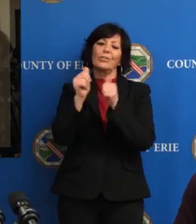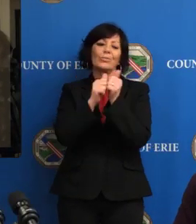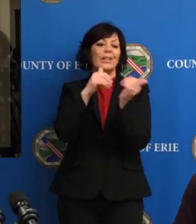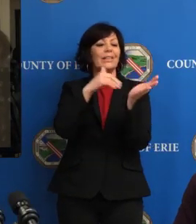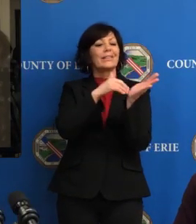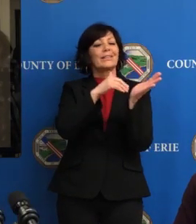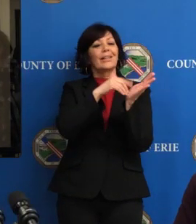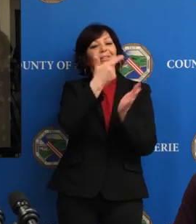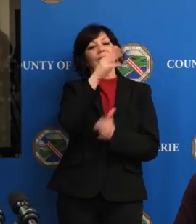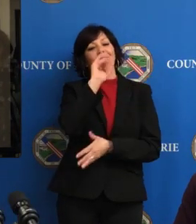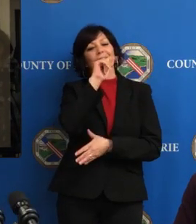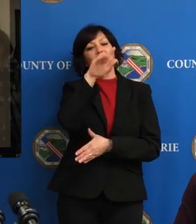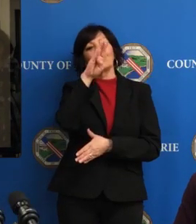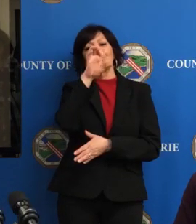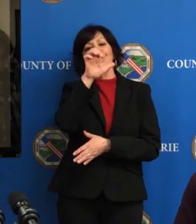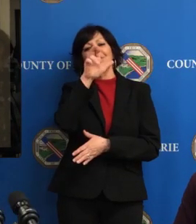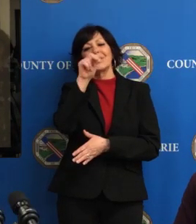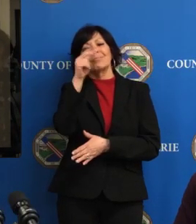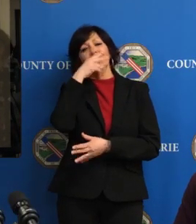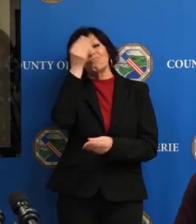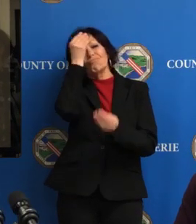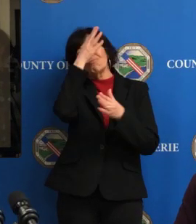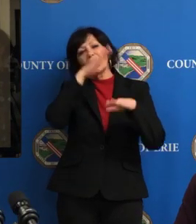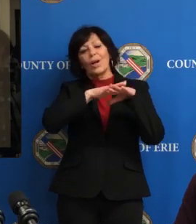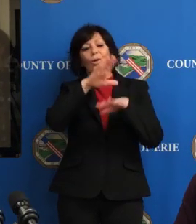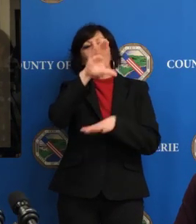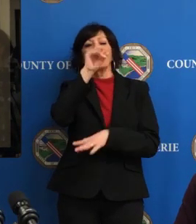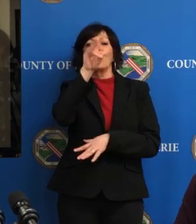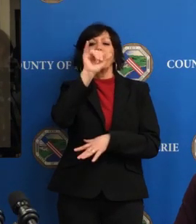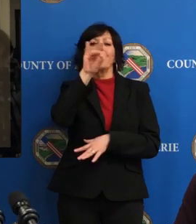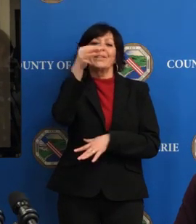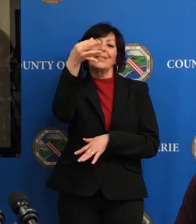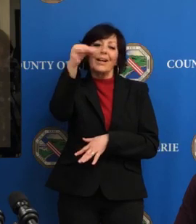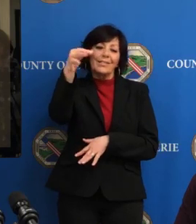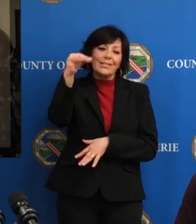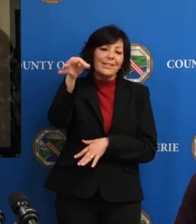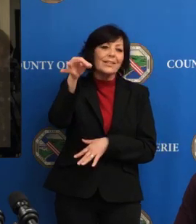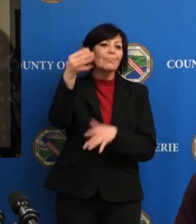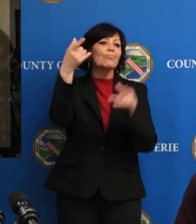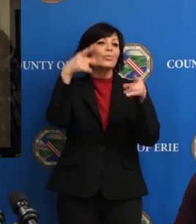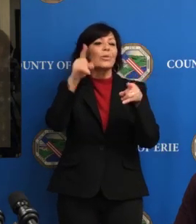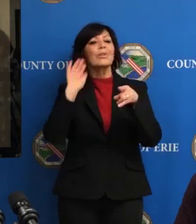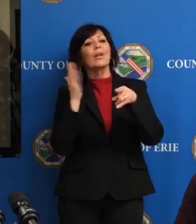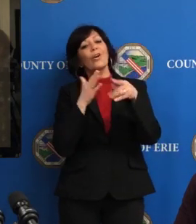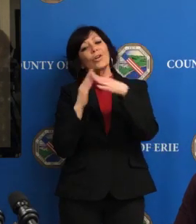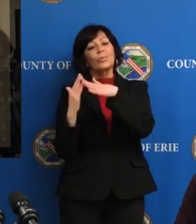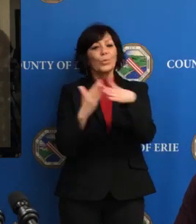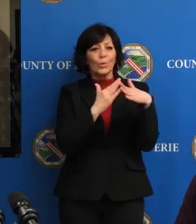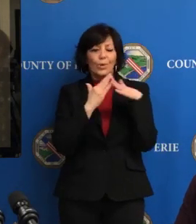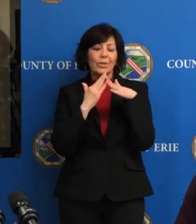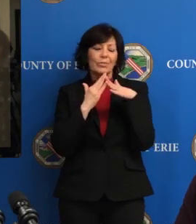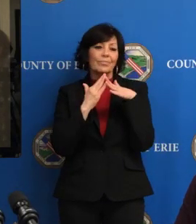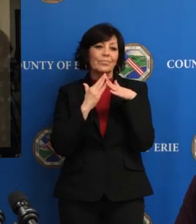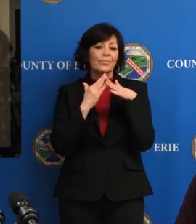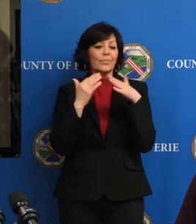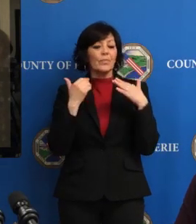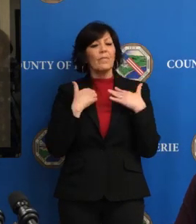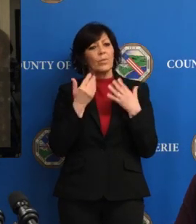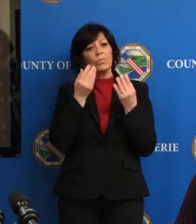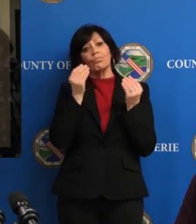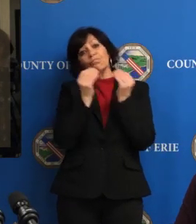as we give an update on COVID-19 and the coronavirus in our community. We have, of course, more information to